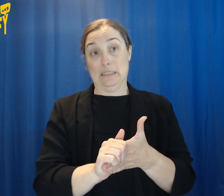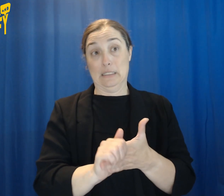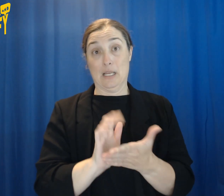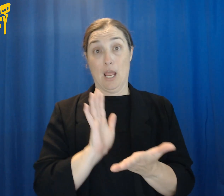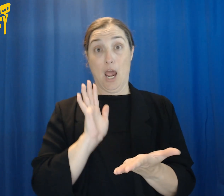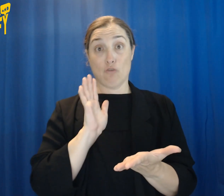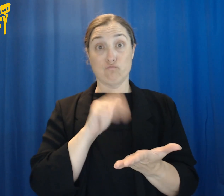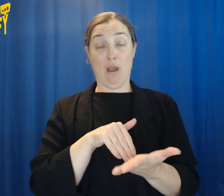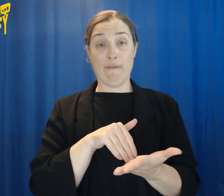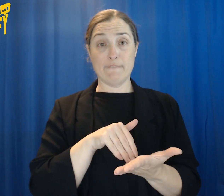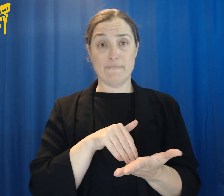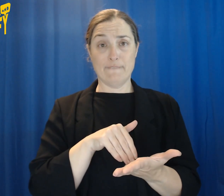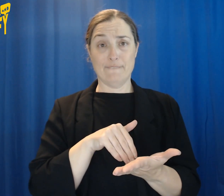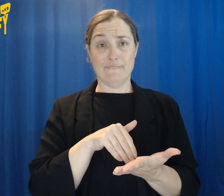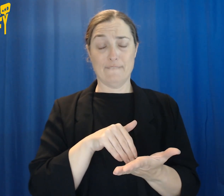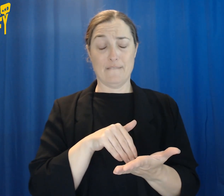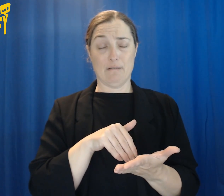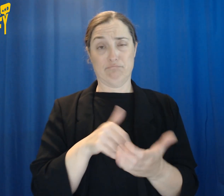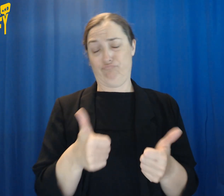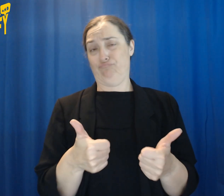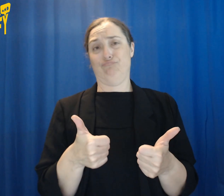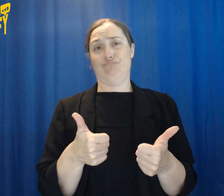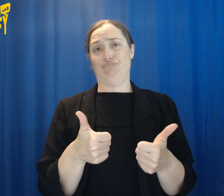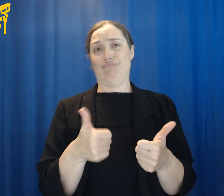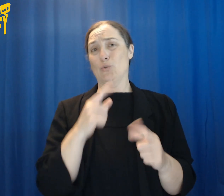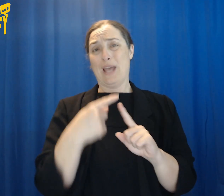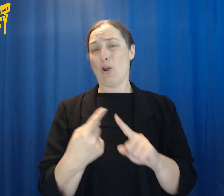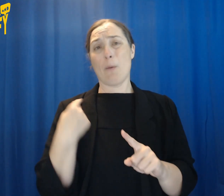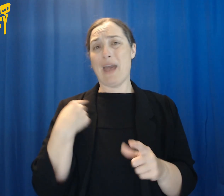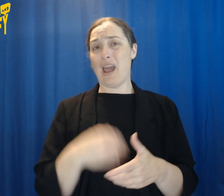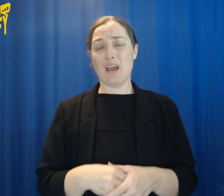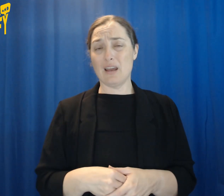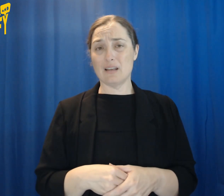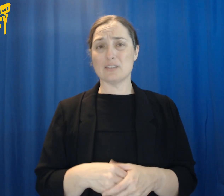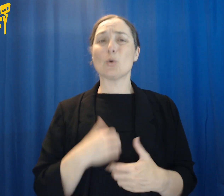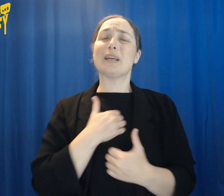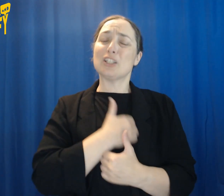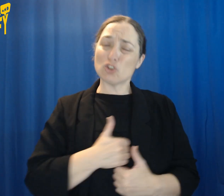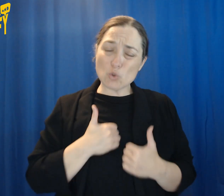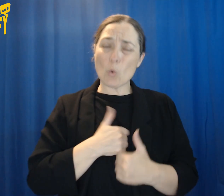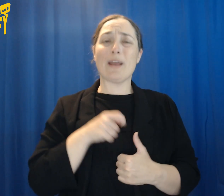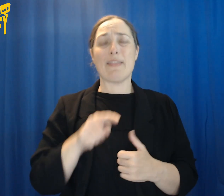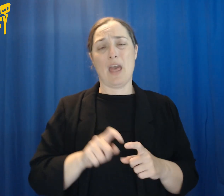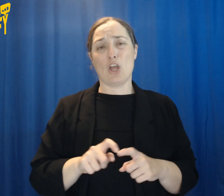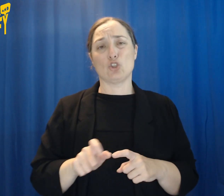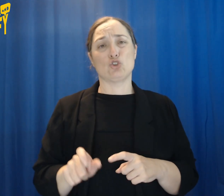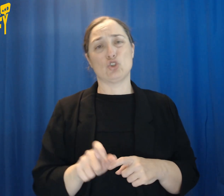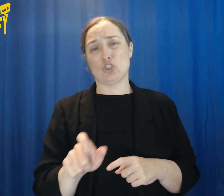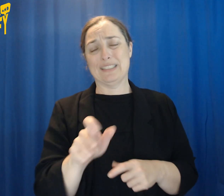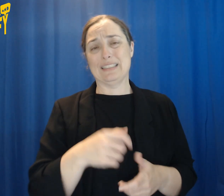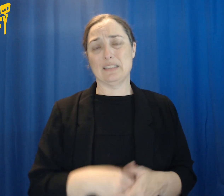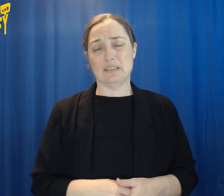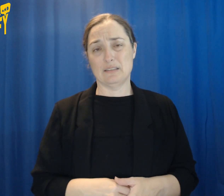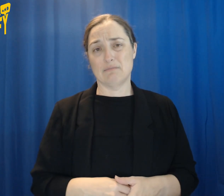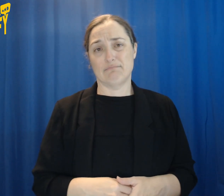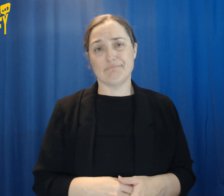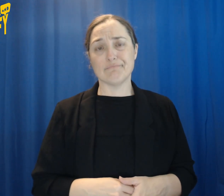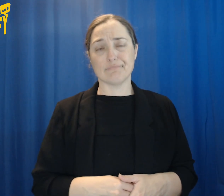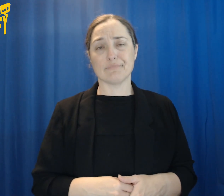go back. So like, also enjoy the journey, because it's the only way forward. What's